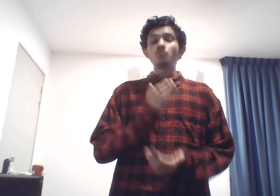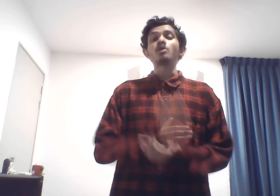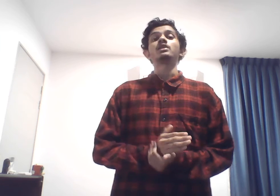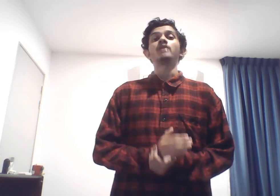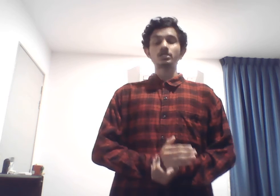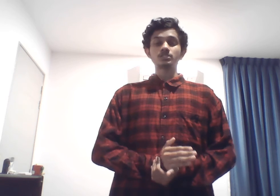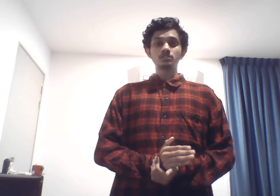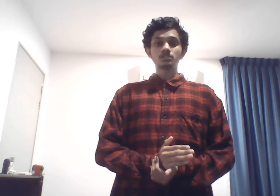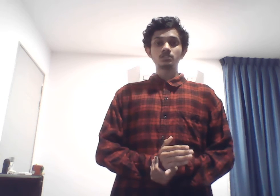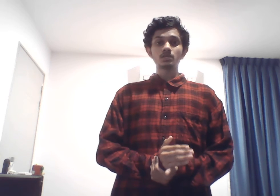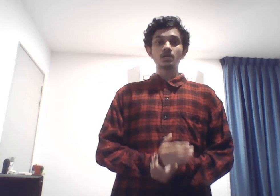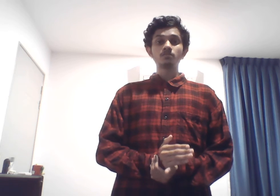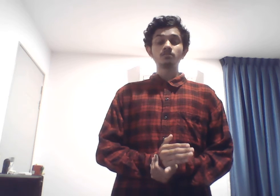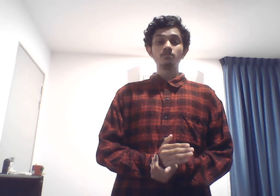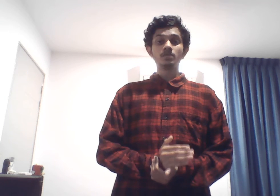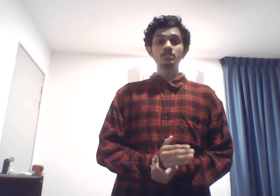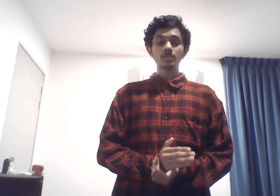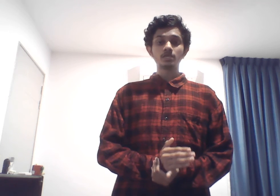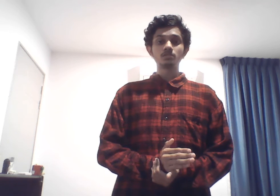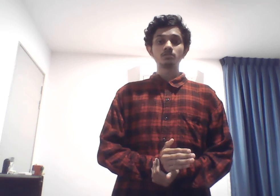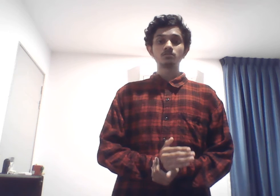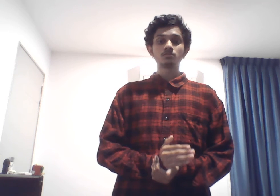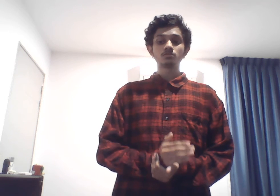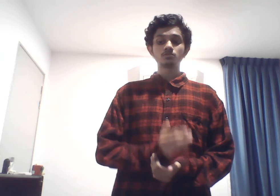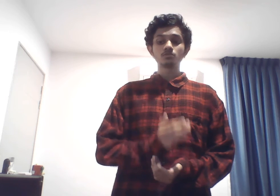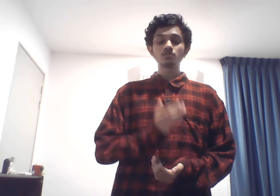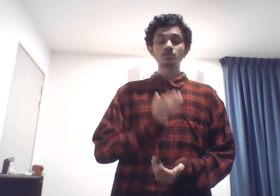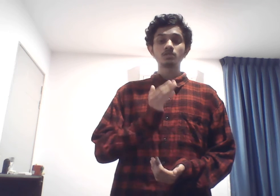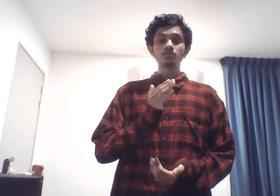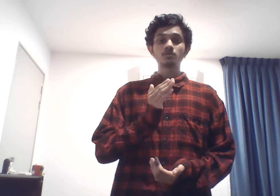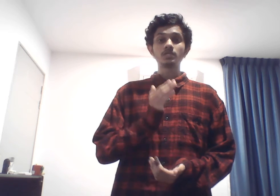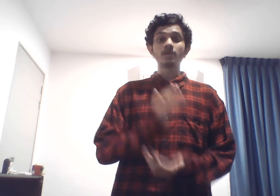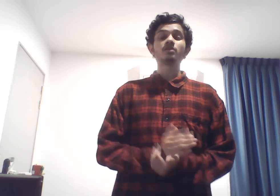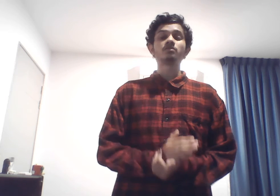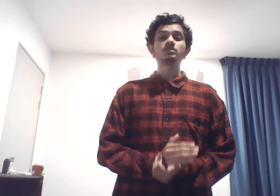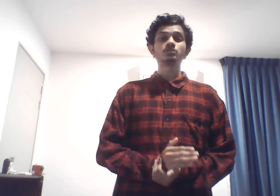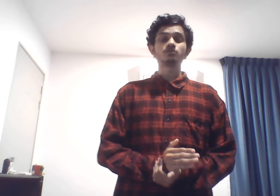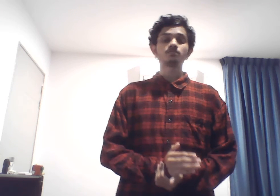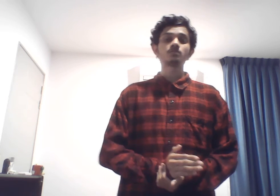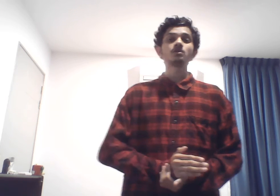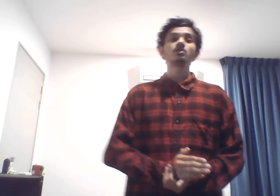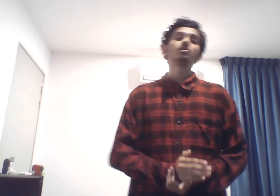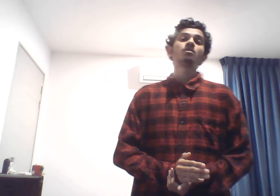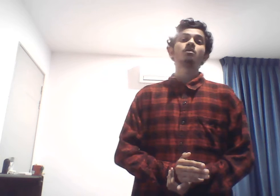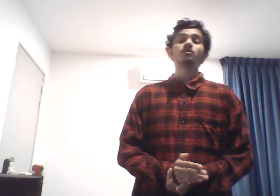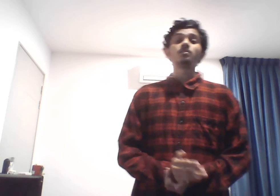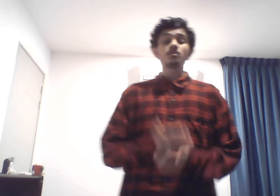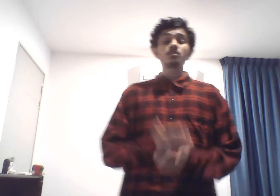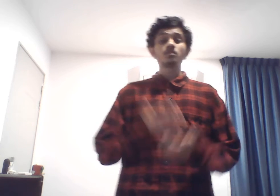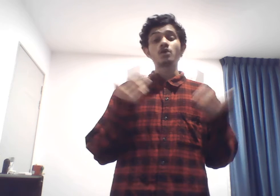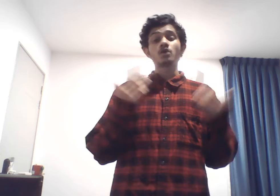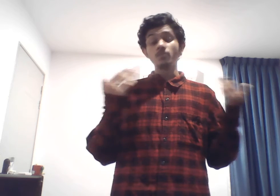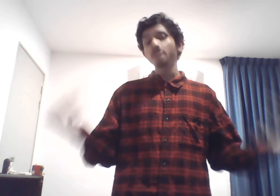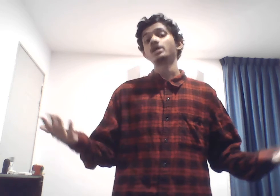What are the actions that are being taken to get rid of this issue? There are many